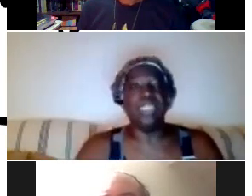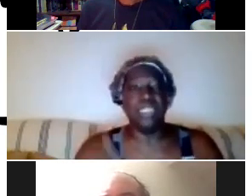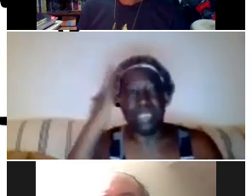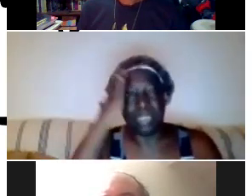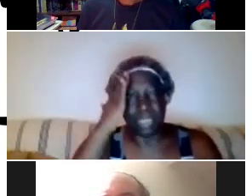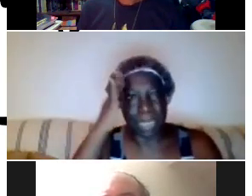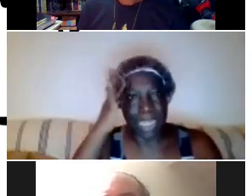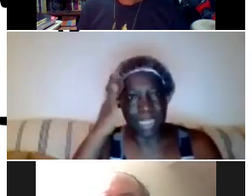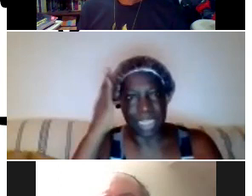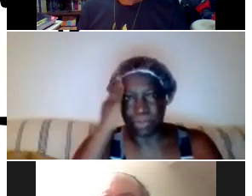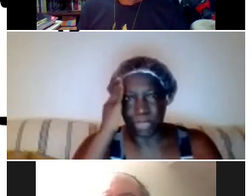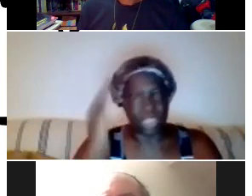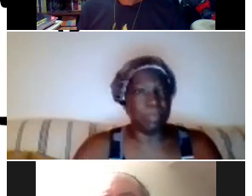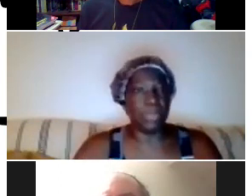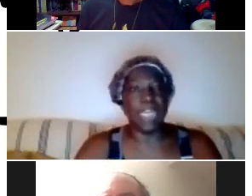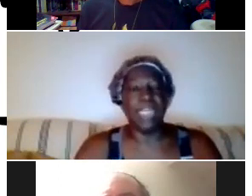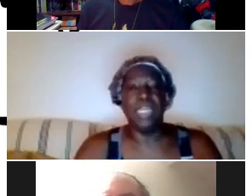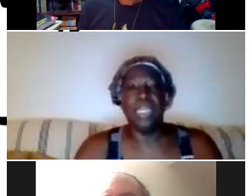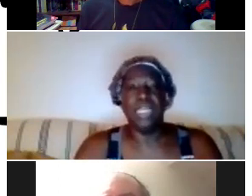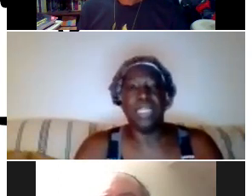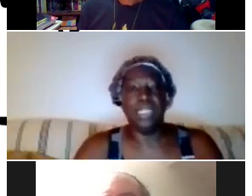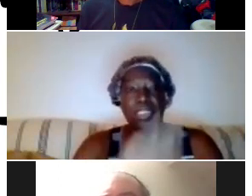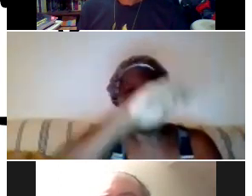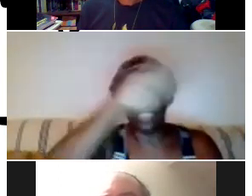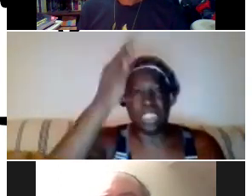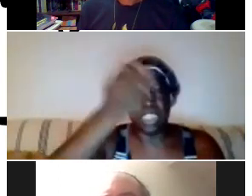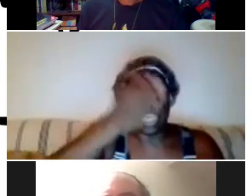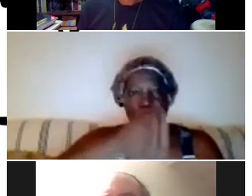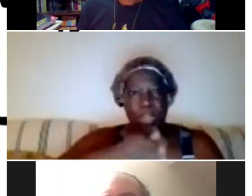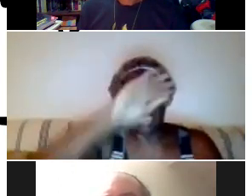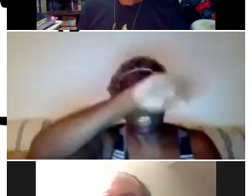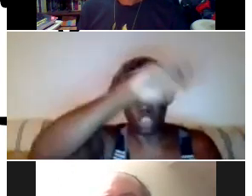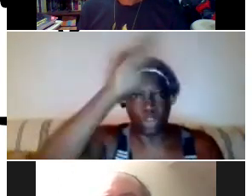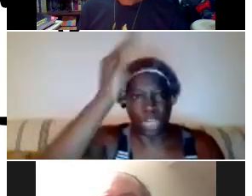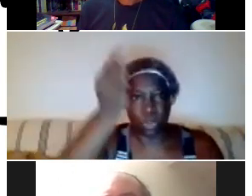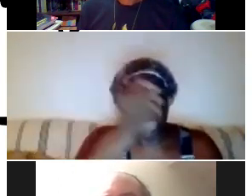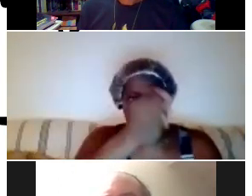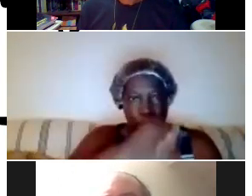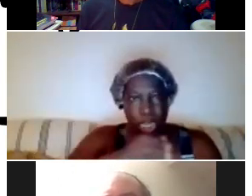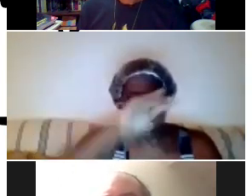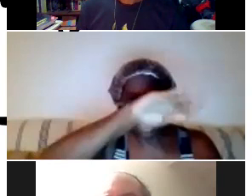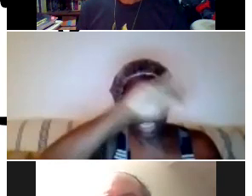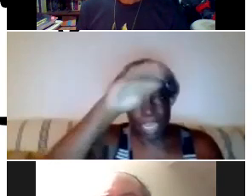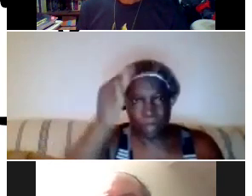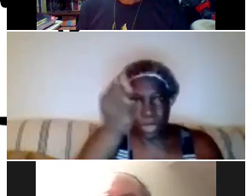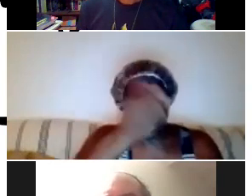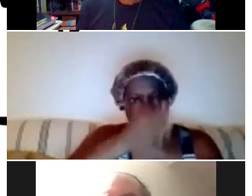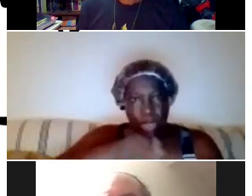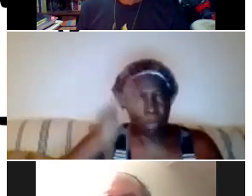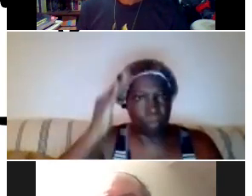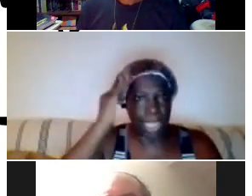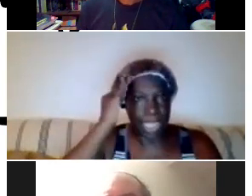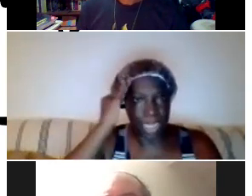mind your mind, like you're pointing to your brain. So this is never, like you're drawing a question mark,